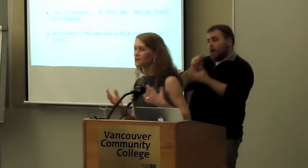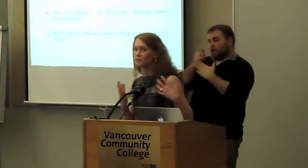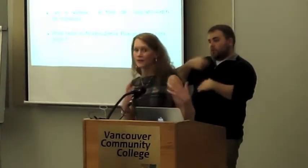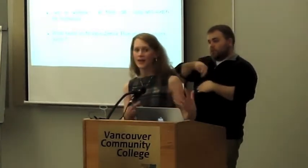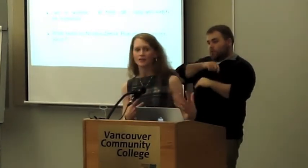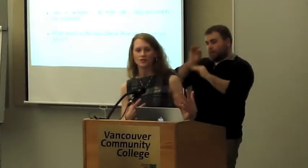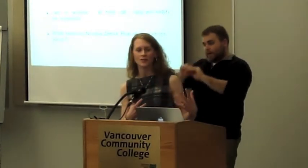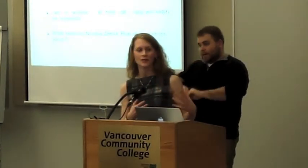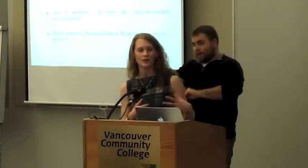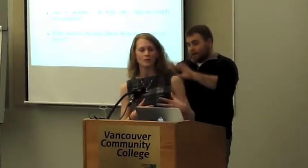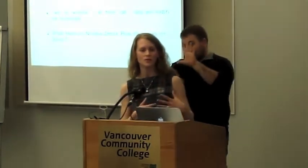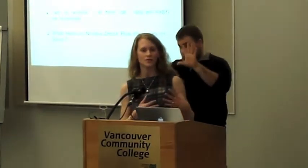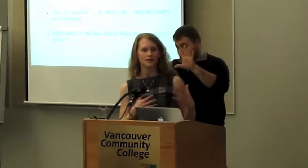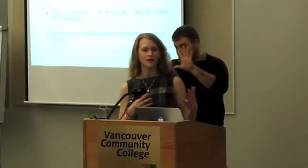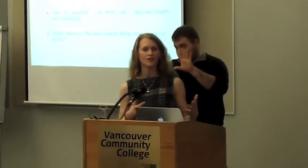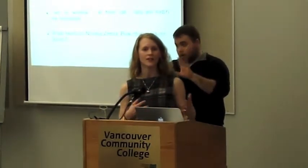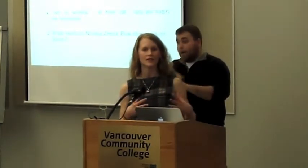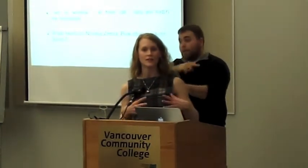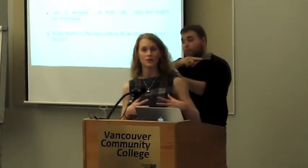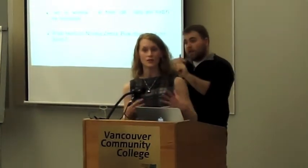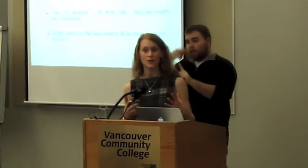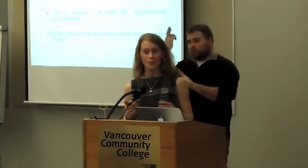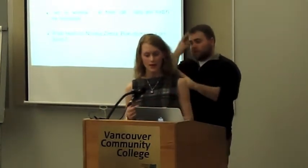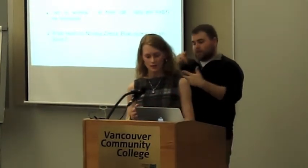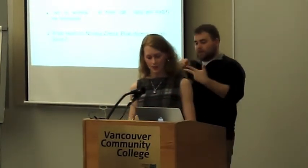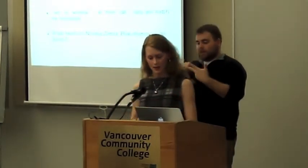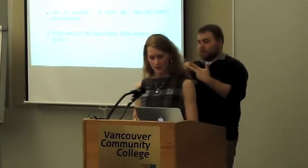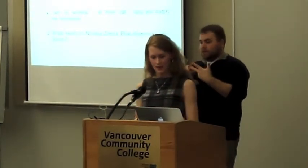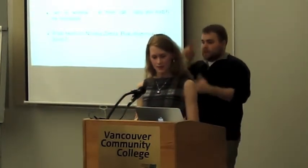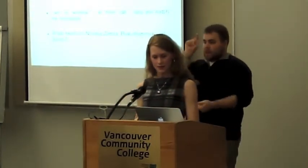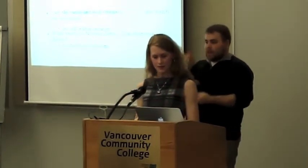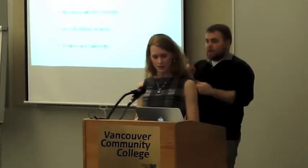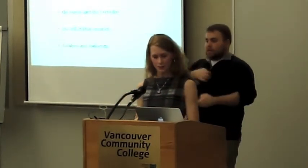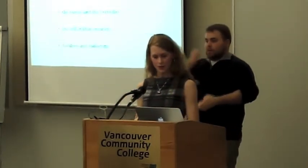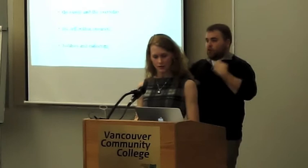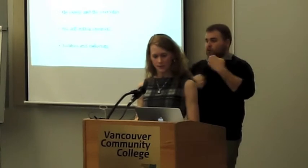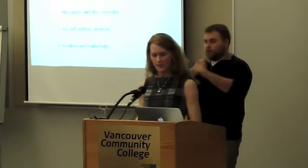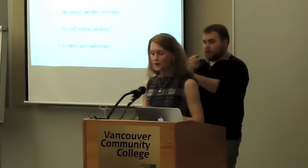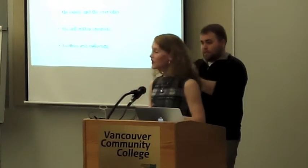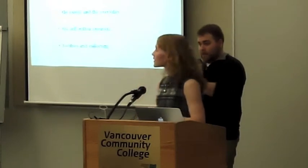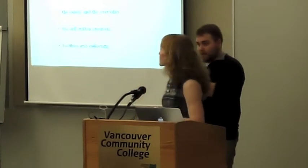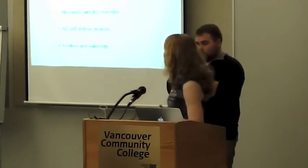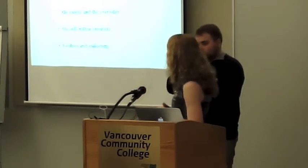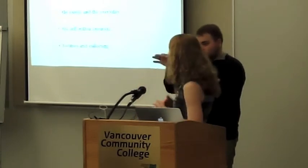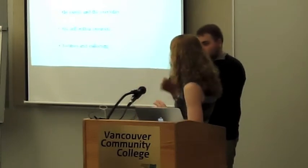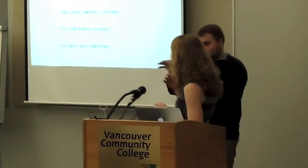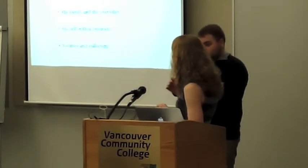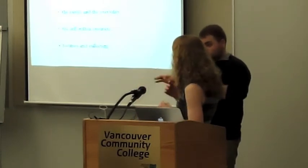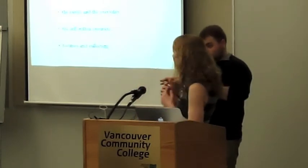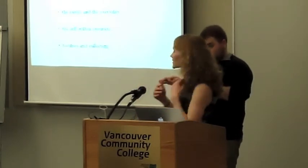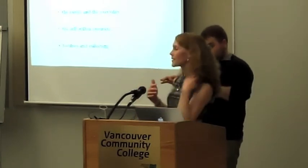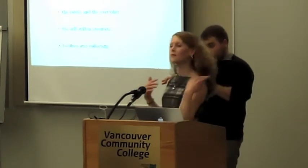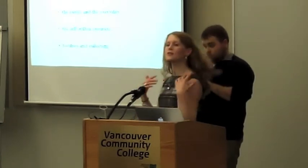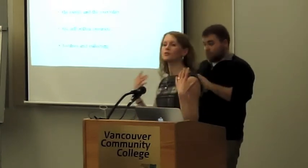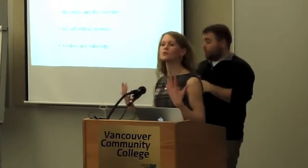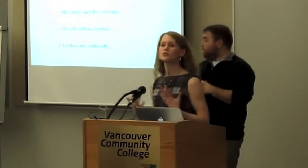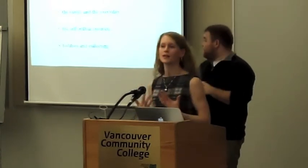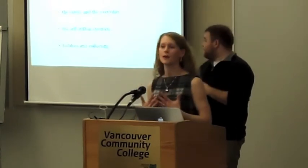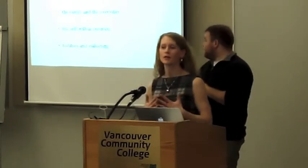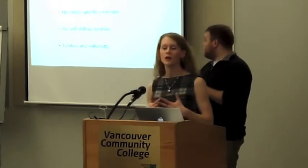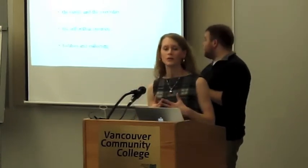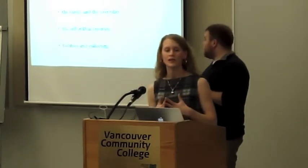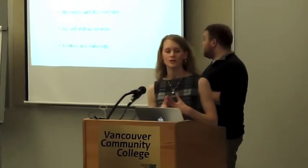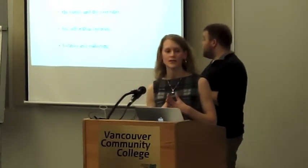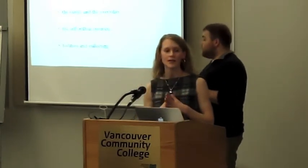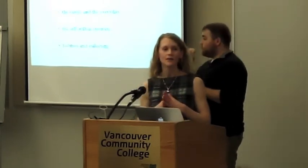But we mustn't forget, too, that the emotional significance of those other ways of making sense of the world. So, very quickly, some of the tools